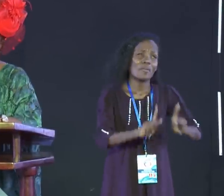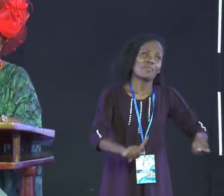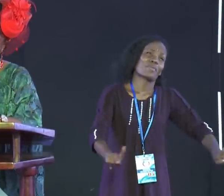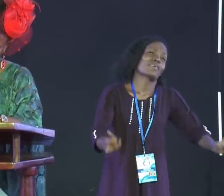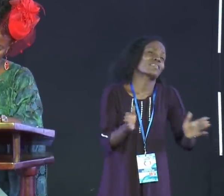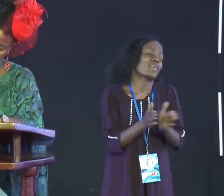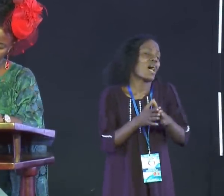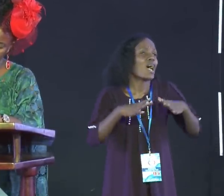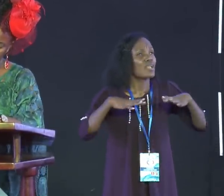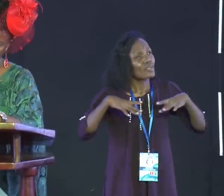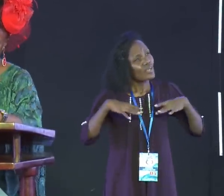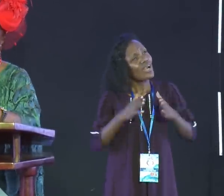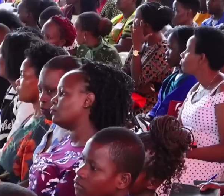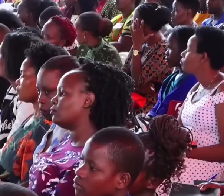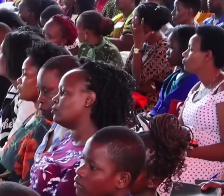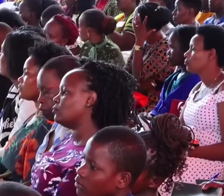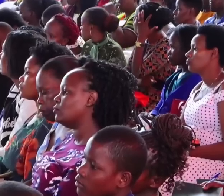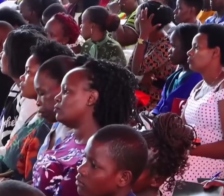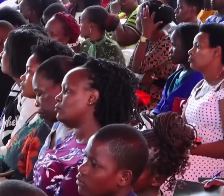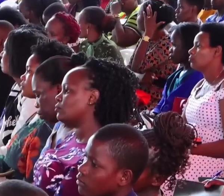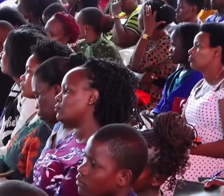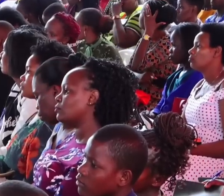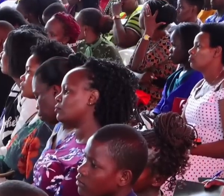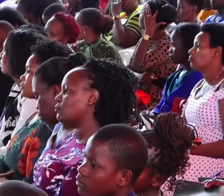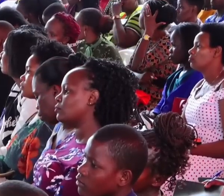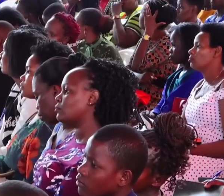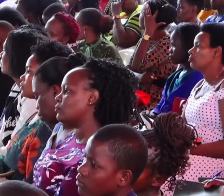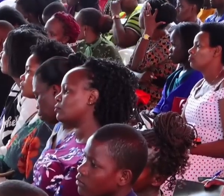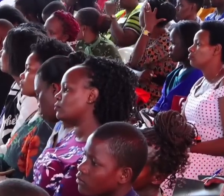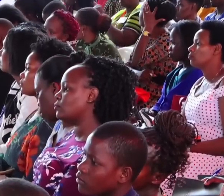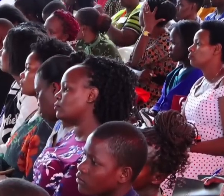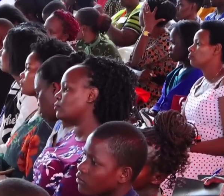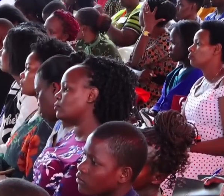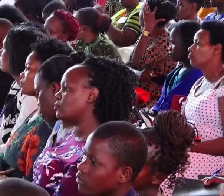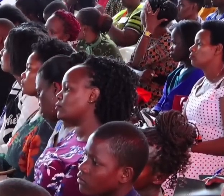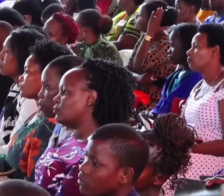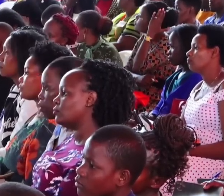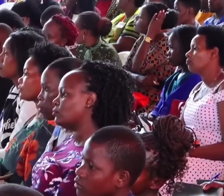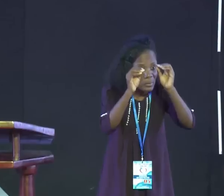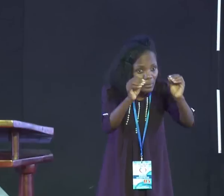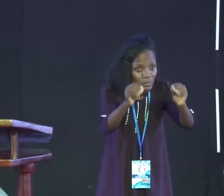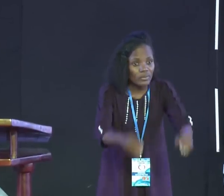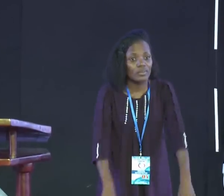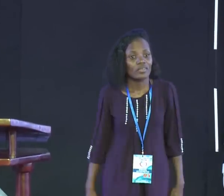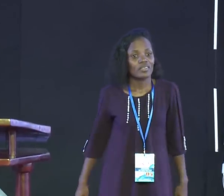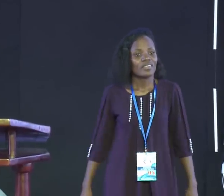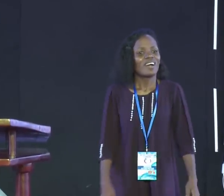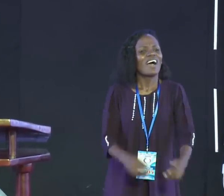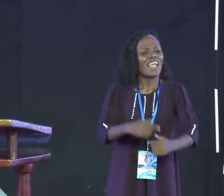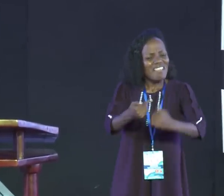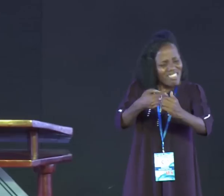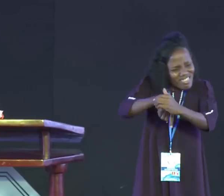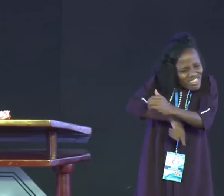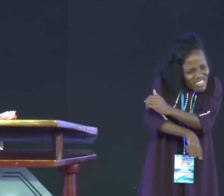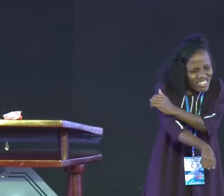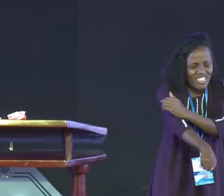want peace and joy in this year. Ne neeyongerayo buziba. And so I went deeper. Mu bulumi.